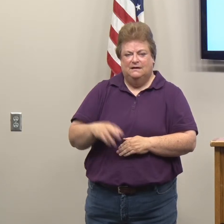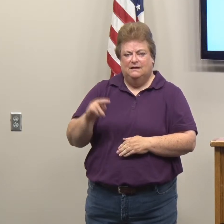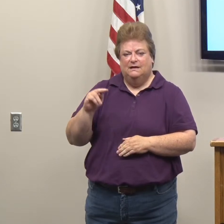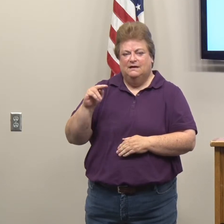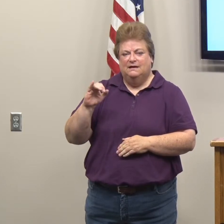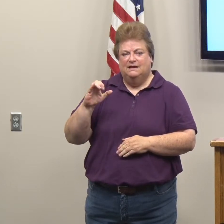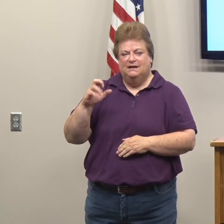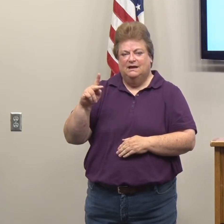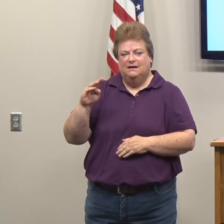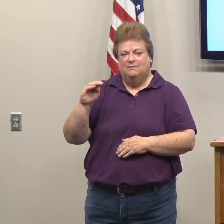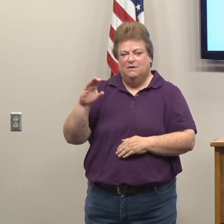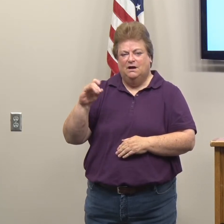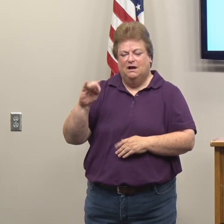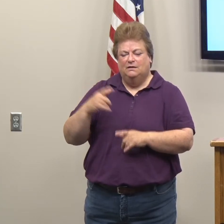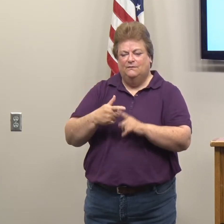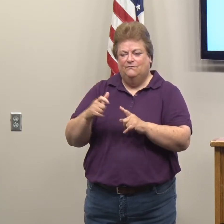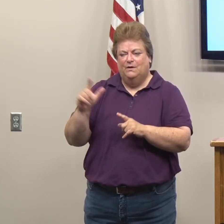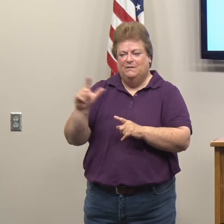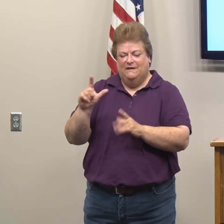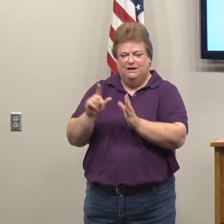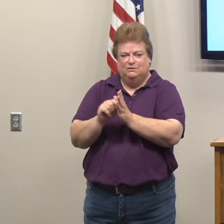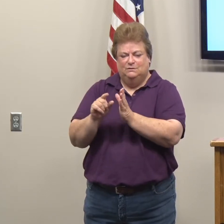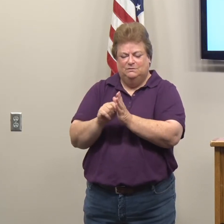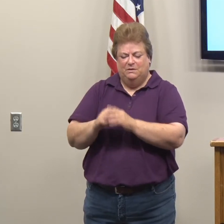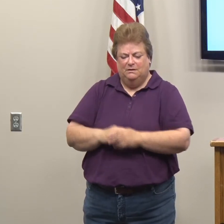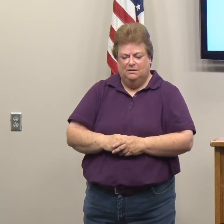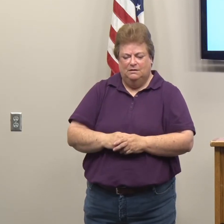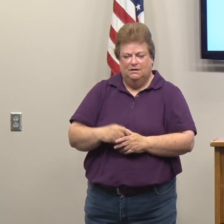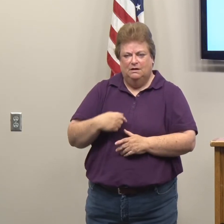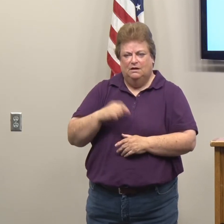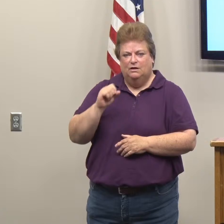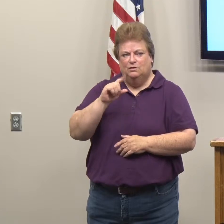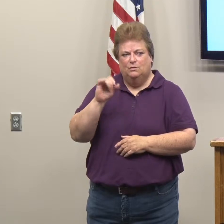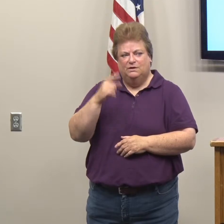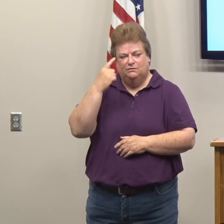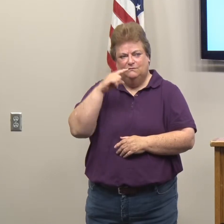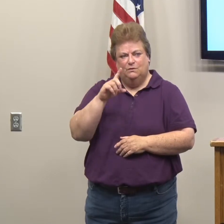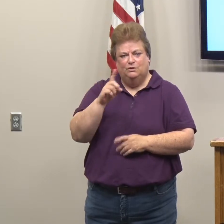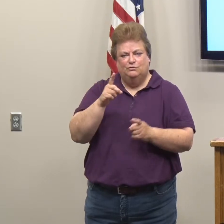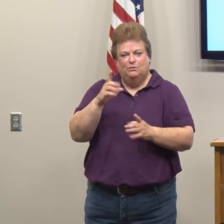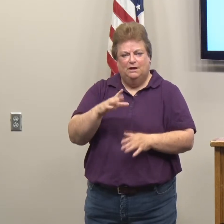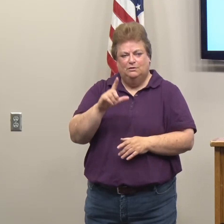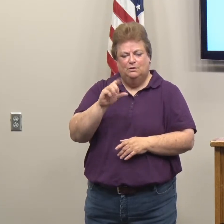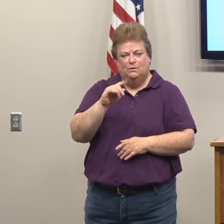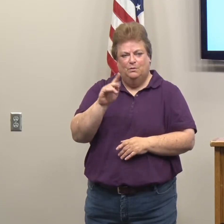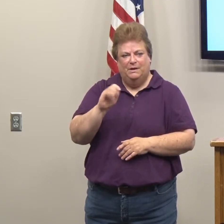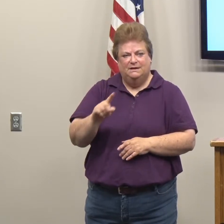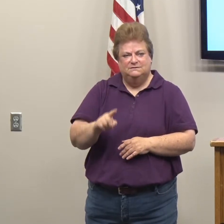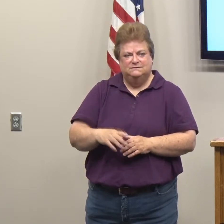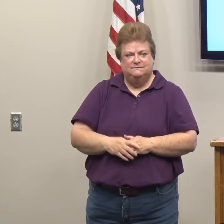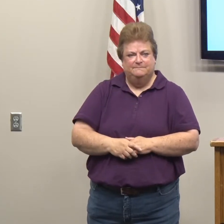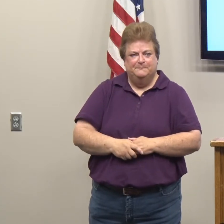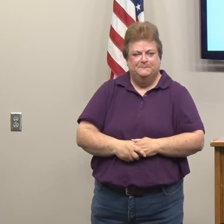Yeah, hi, this is Nick from the Journal Star. Hi, Nick. I have a question for Director Lopez. All right.